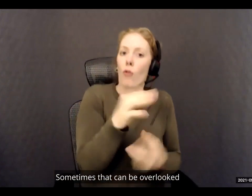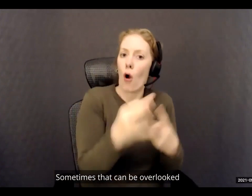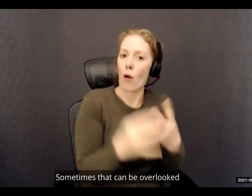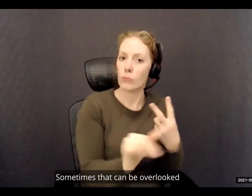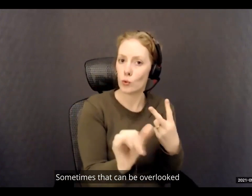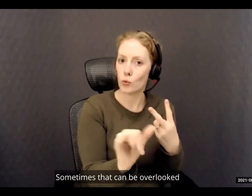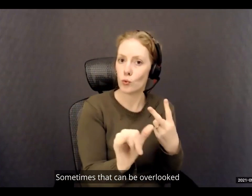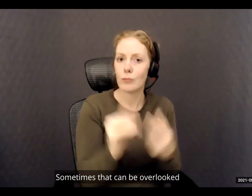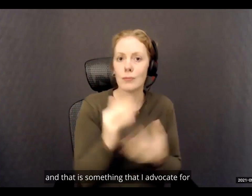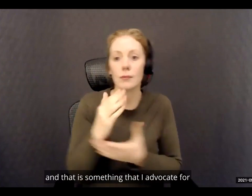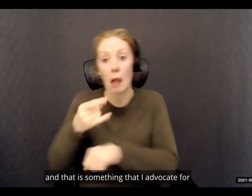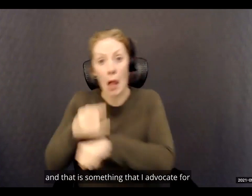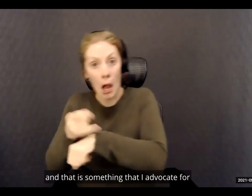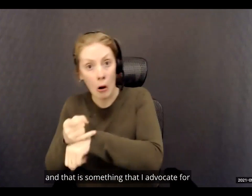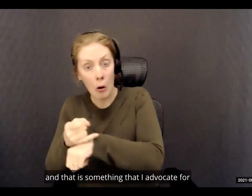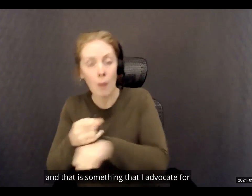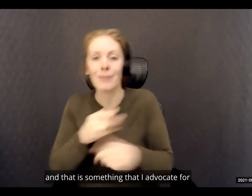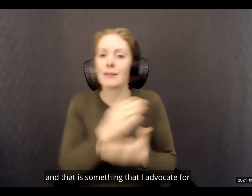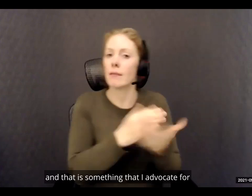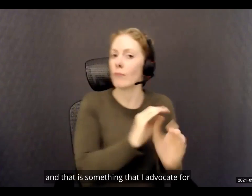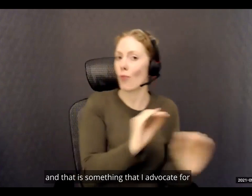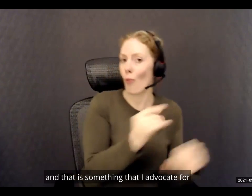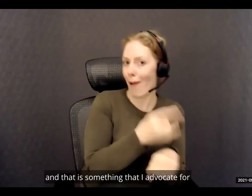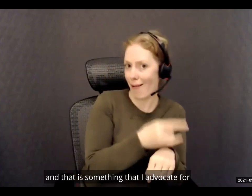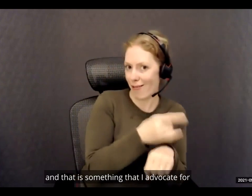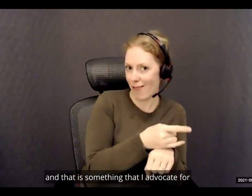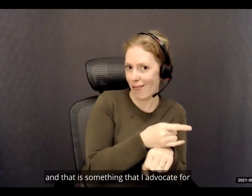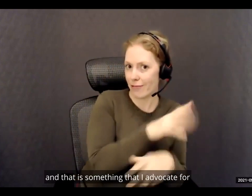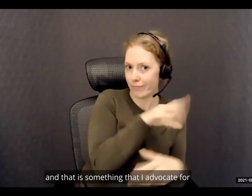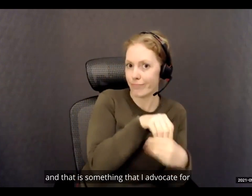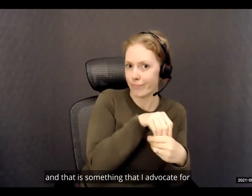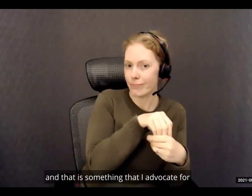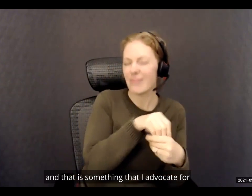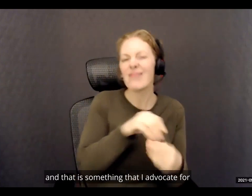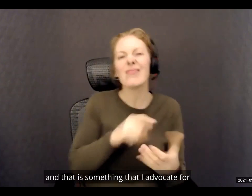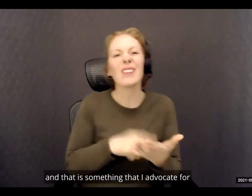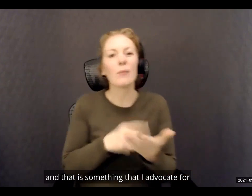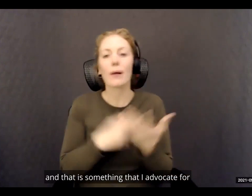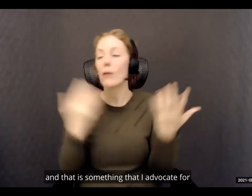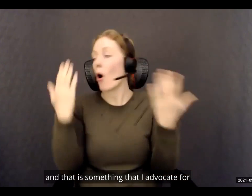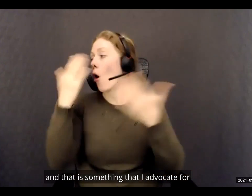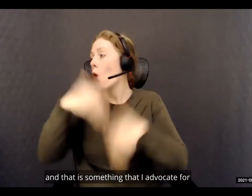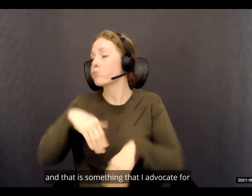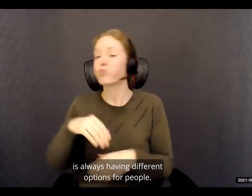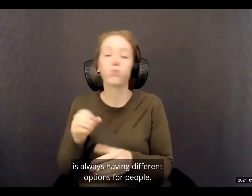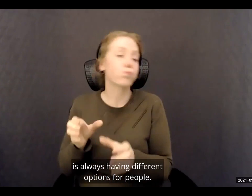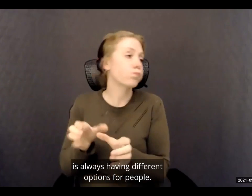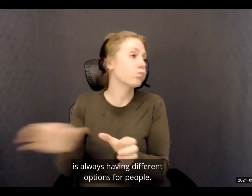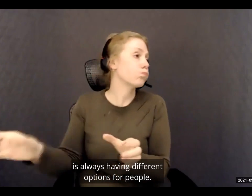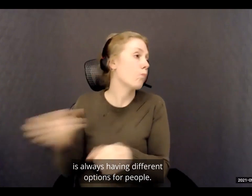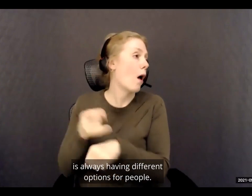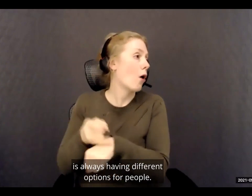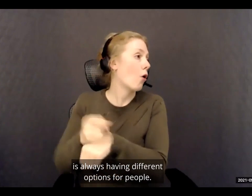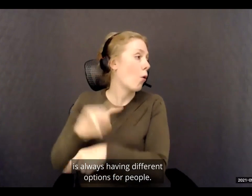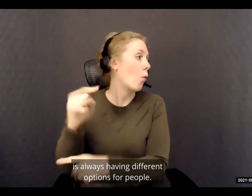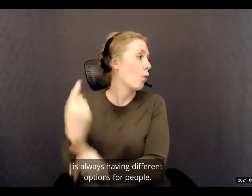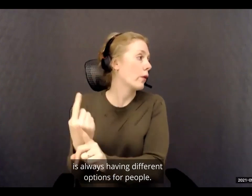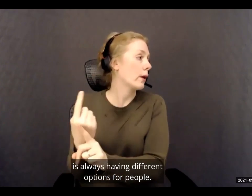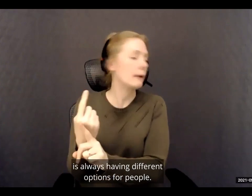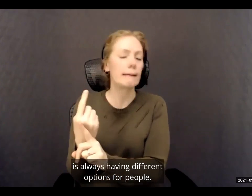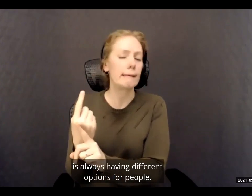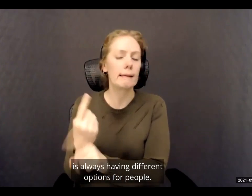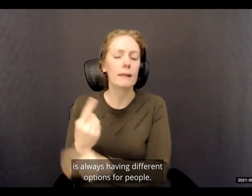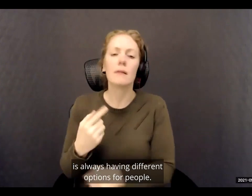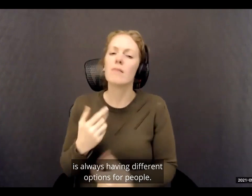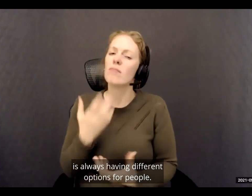be overlooked, and that is something that I advocate for, is always having different